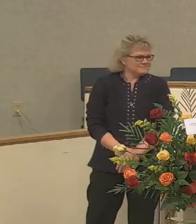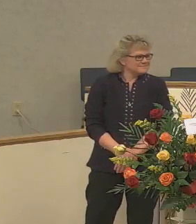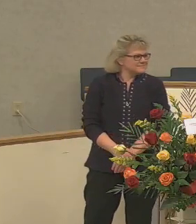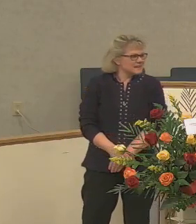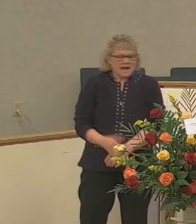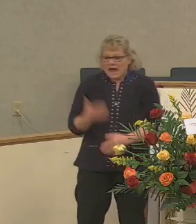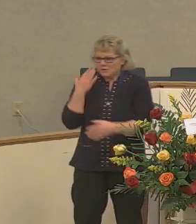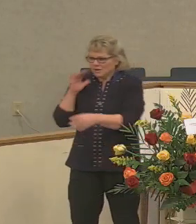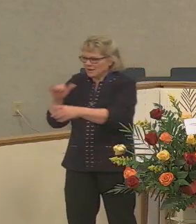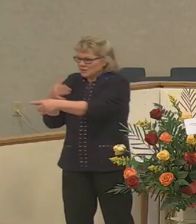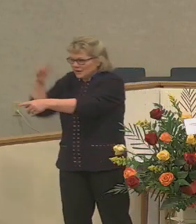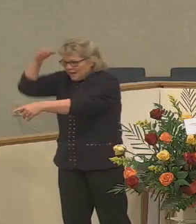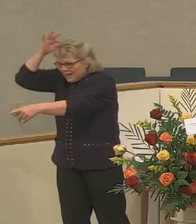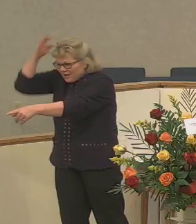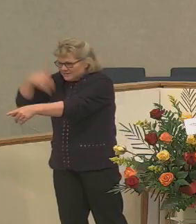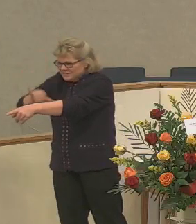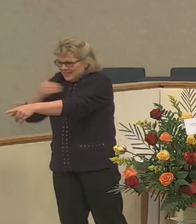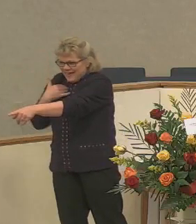I don't know how you made it.